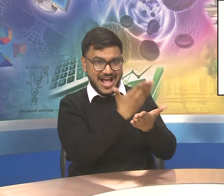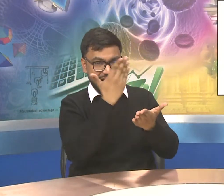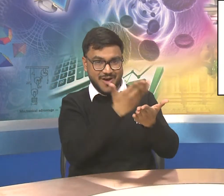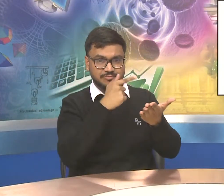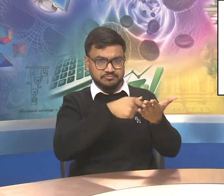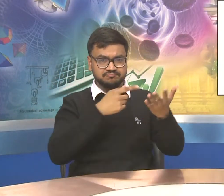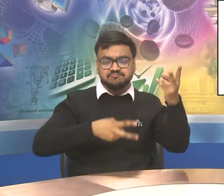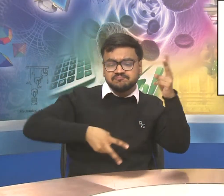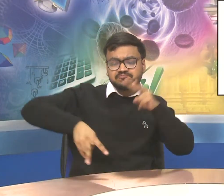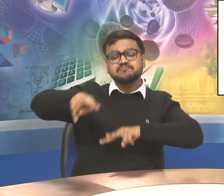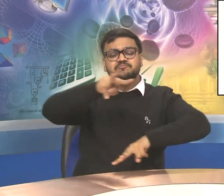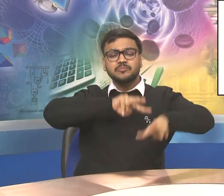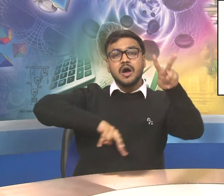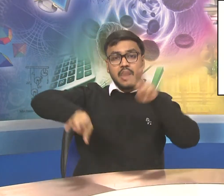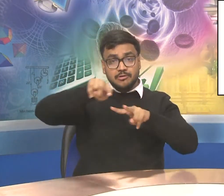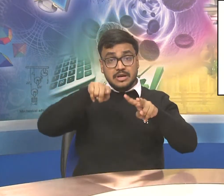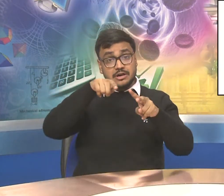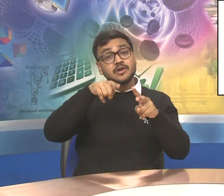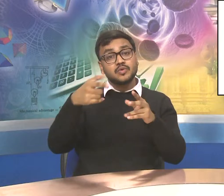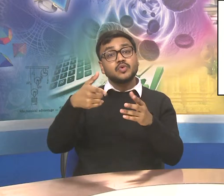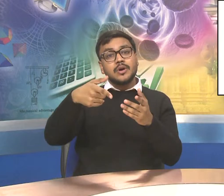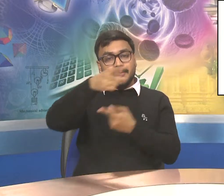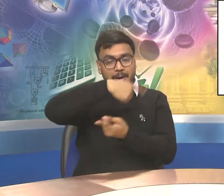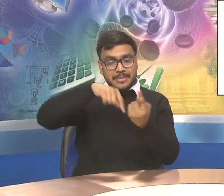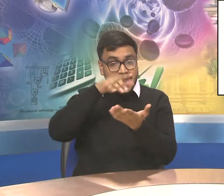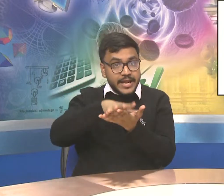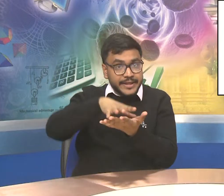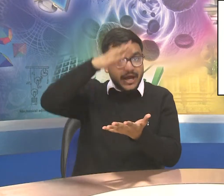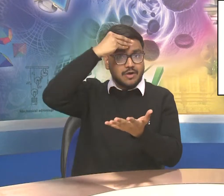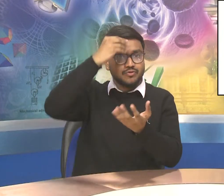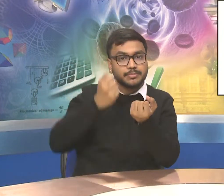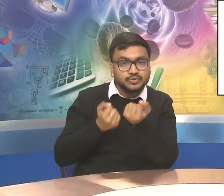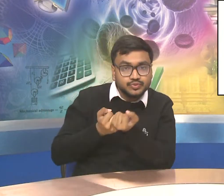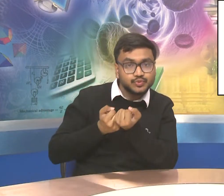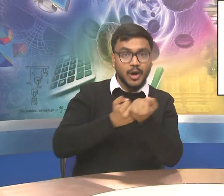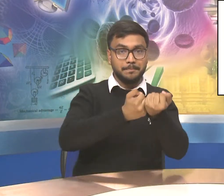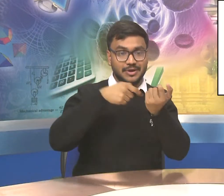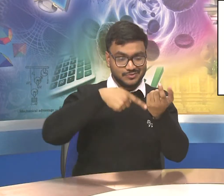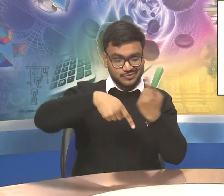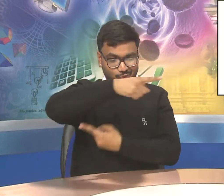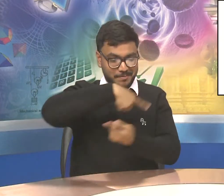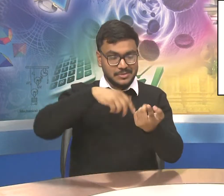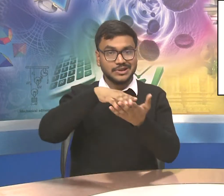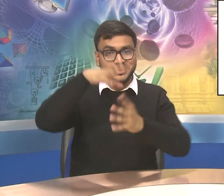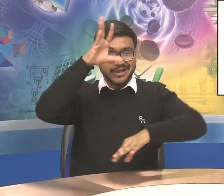also provide assistance to library users in various ways